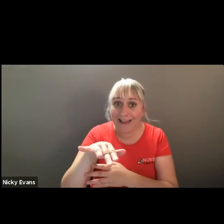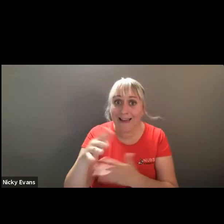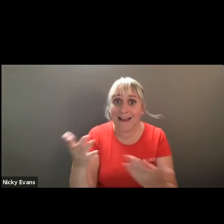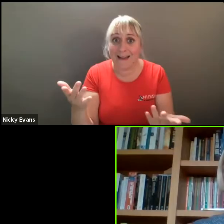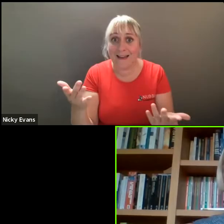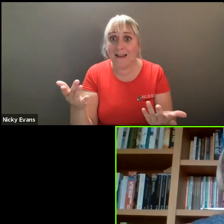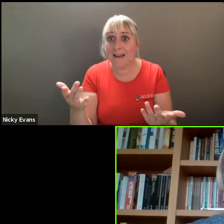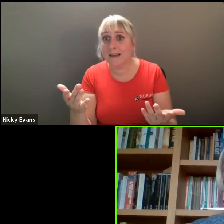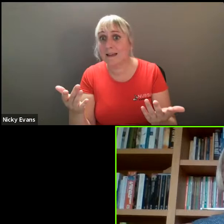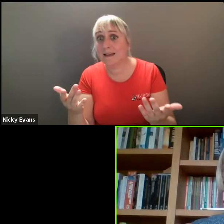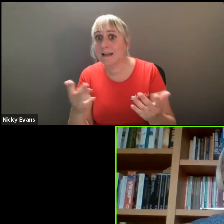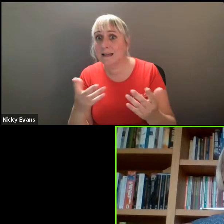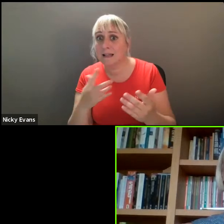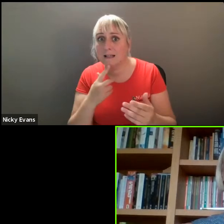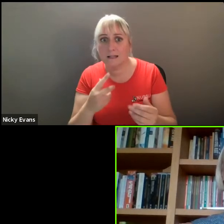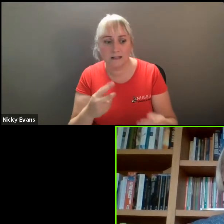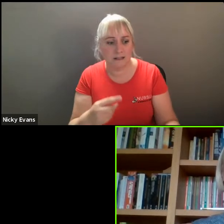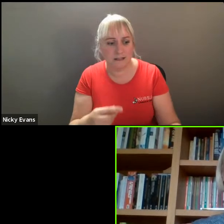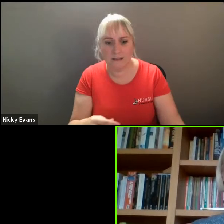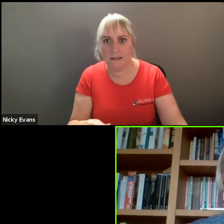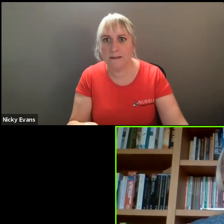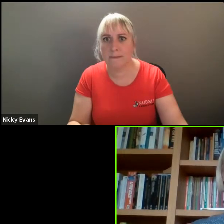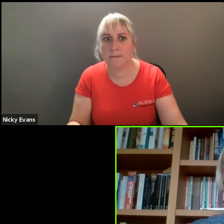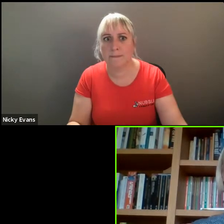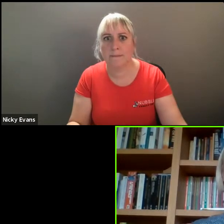video work.